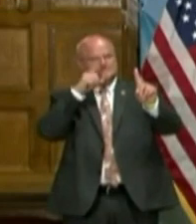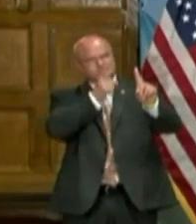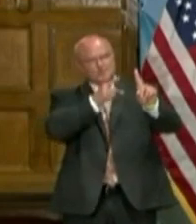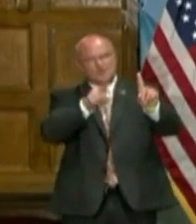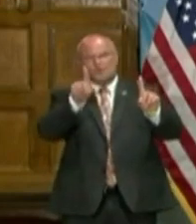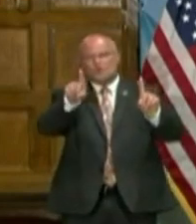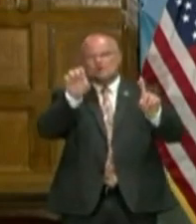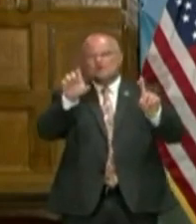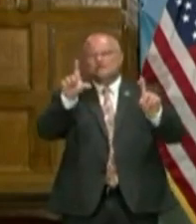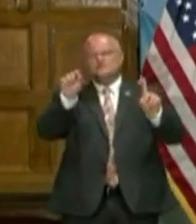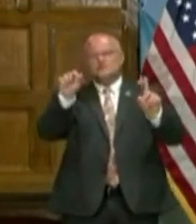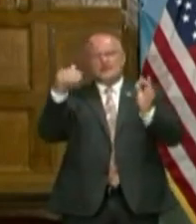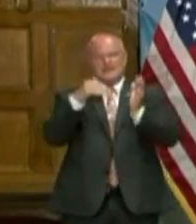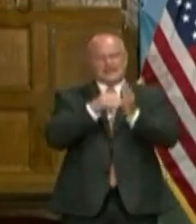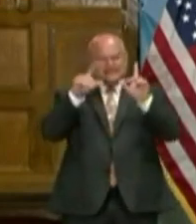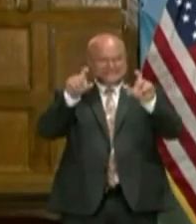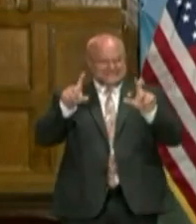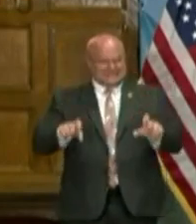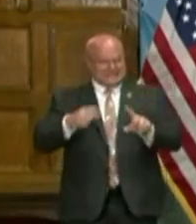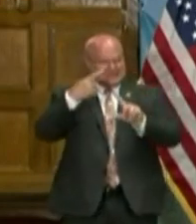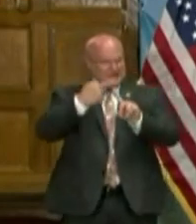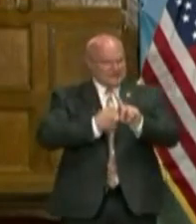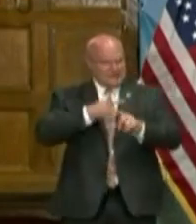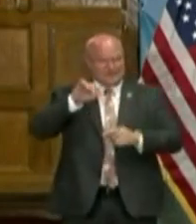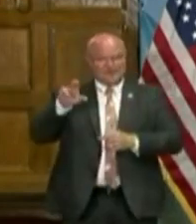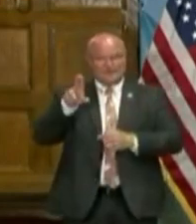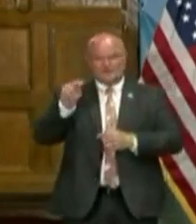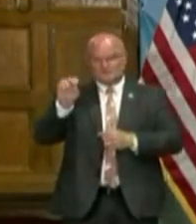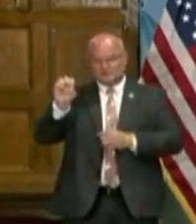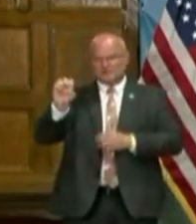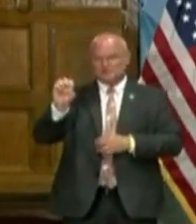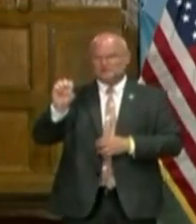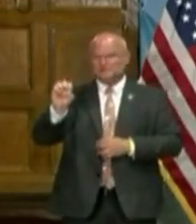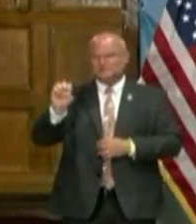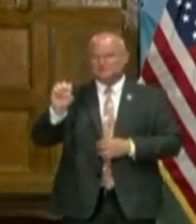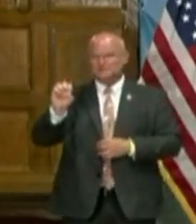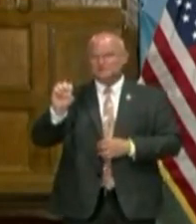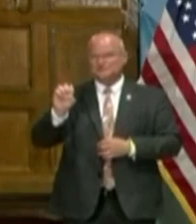goal of 120,000 tests for the month of June.